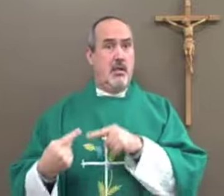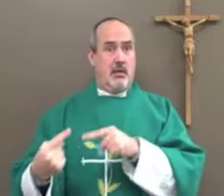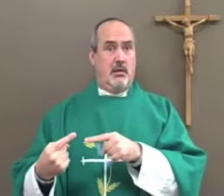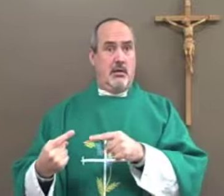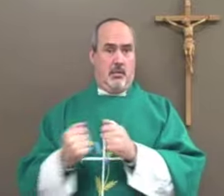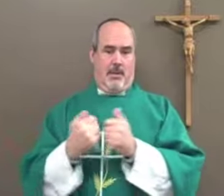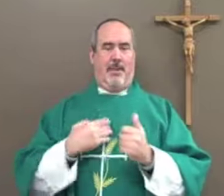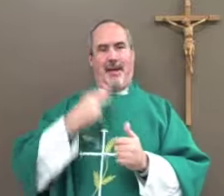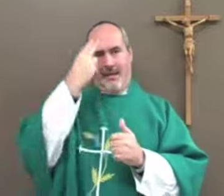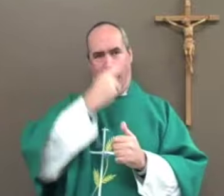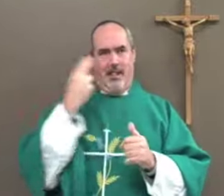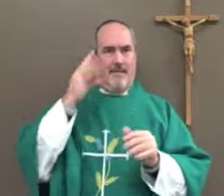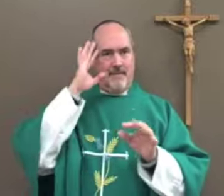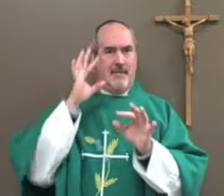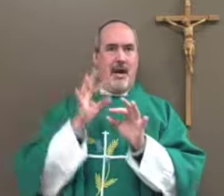has been challenged and I've struggled.